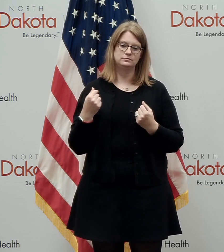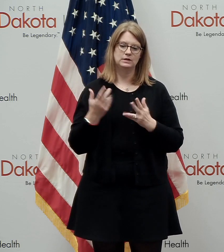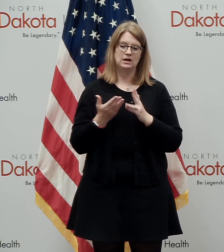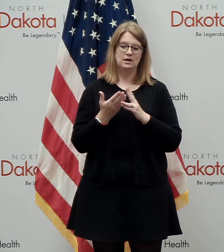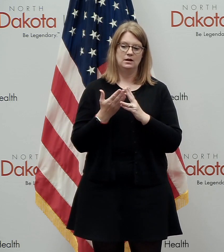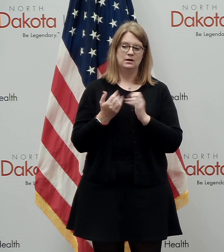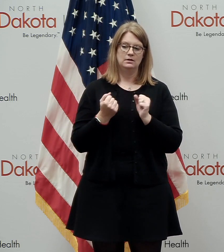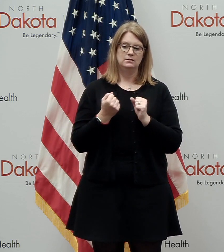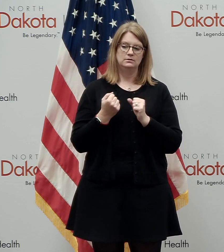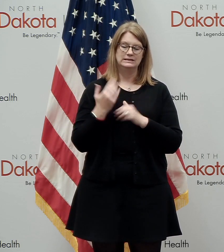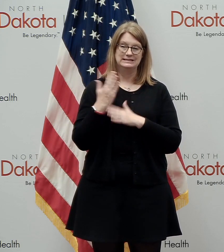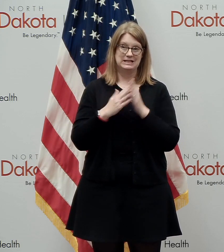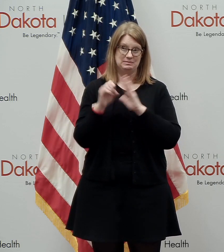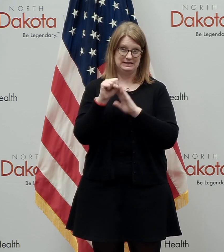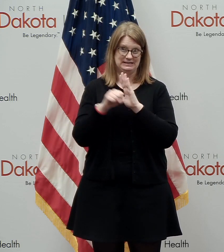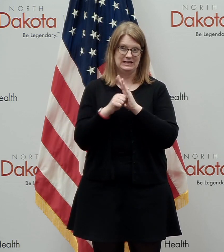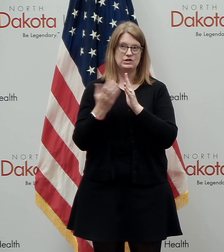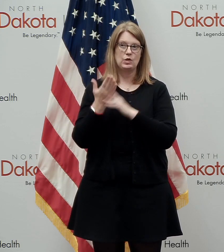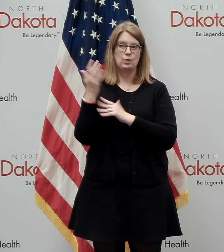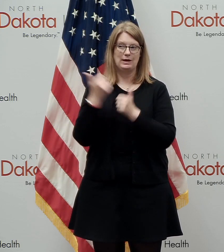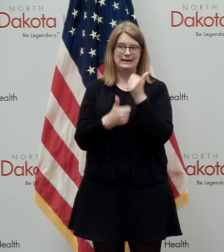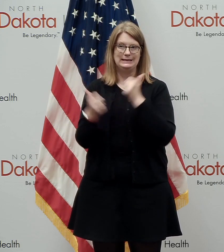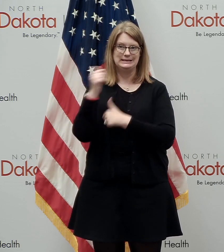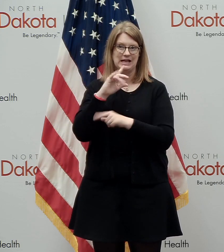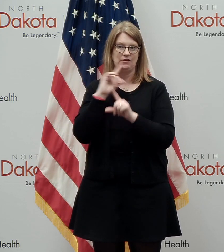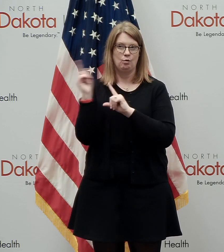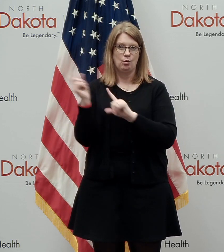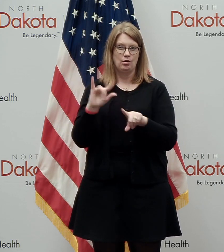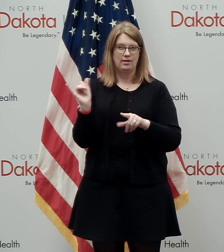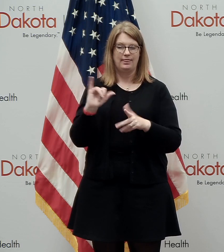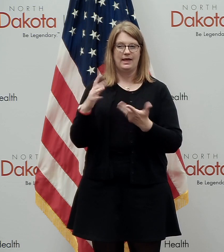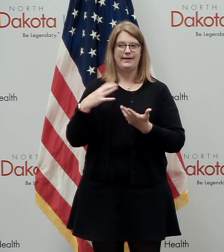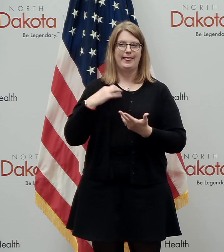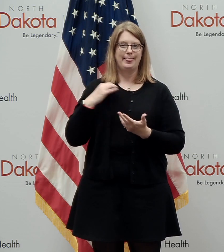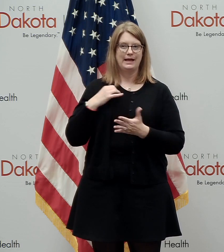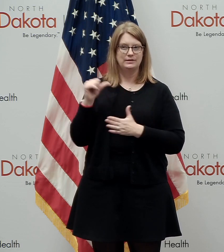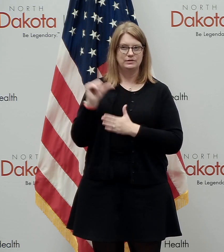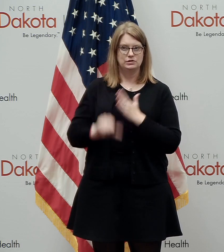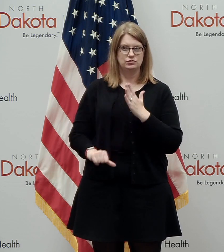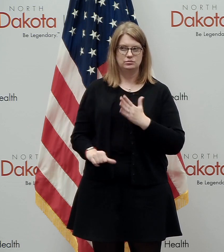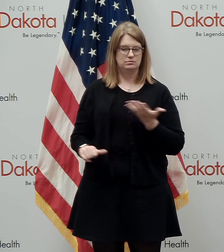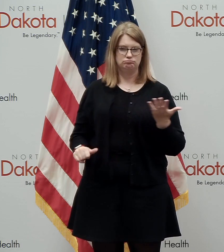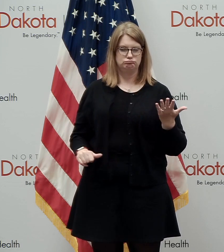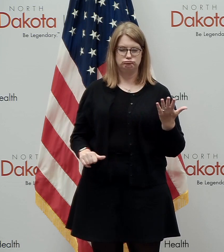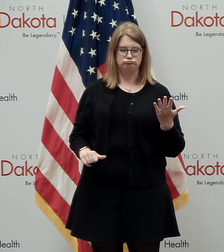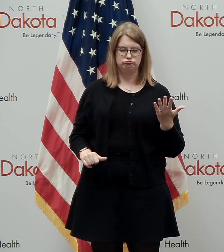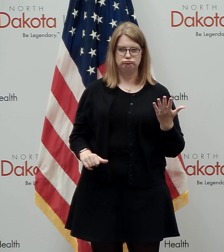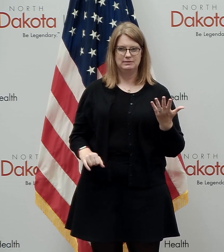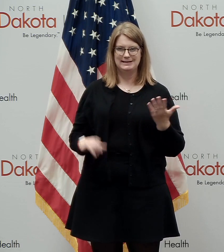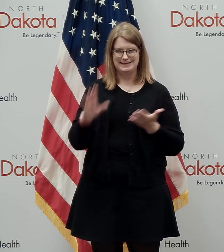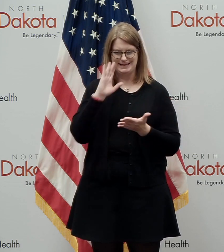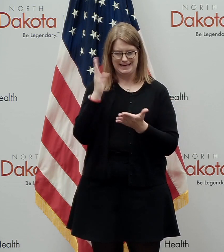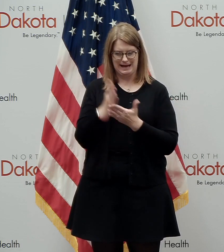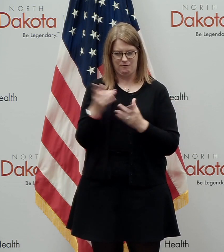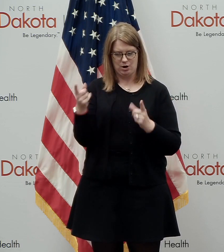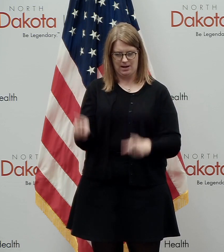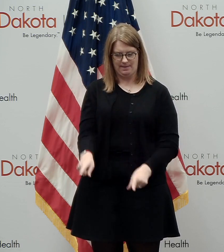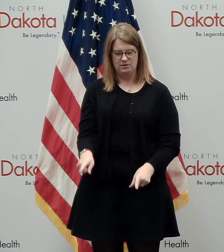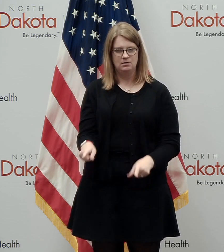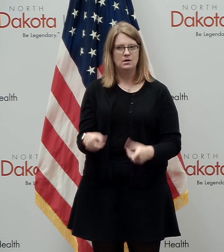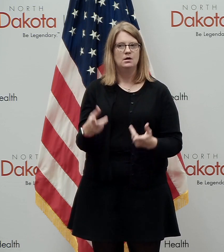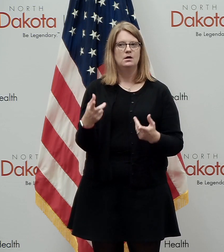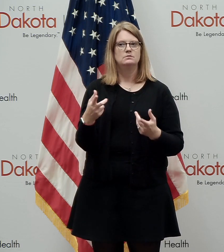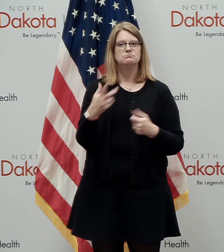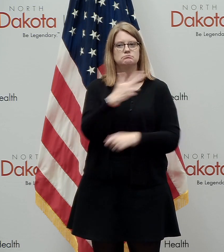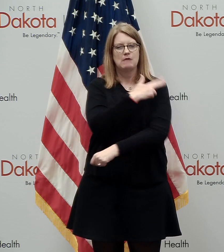order stopped things like elective surgery. That never happened in North Dakota. The hospitals were always